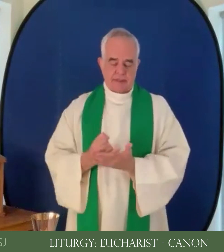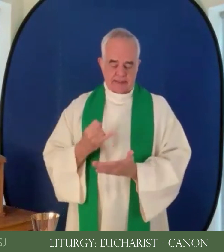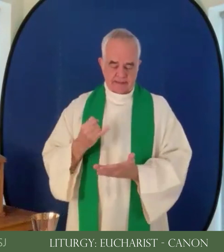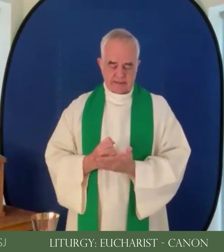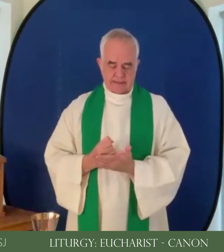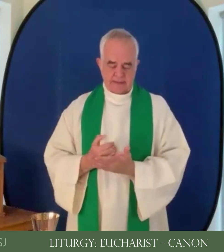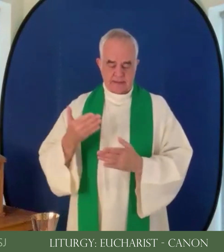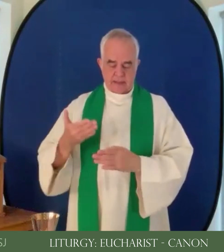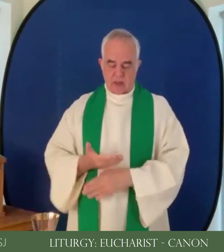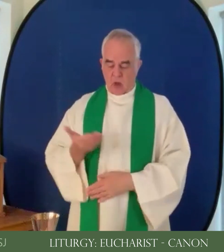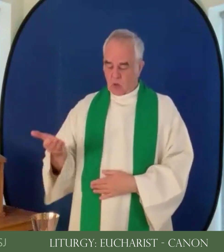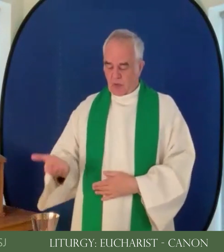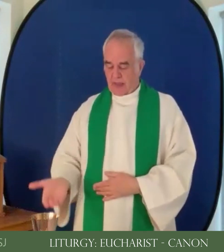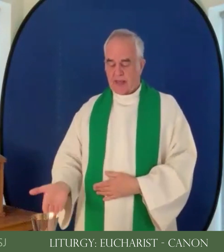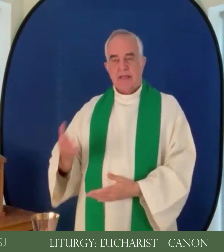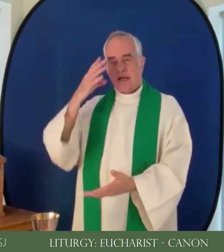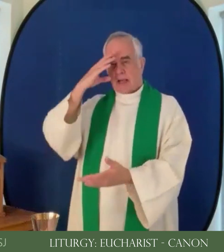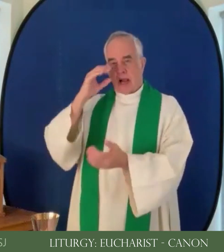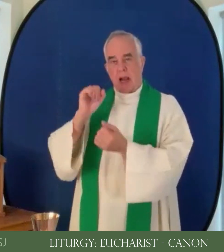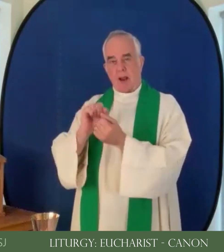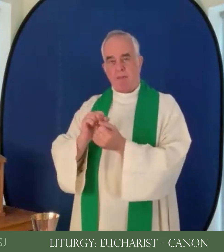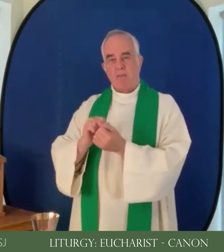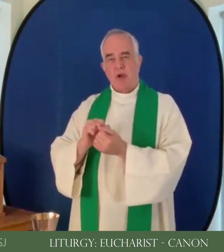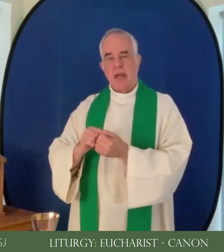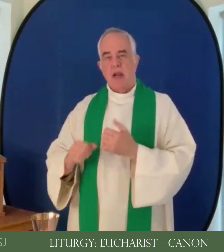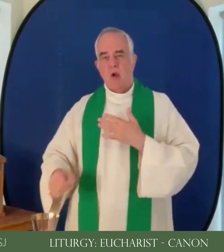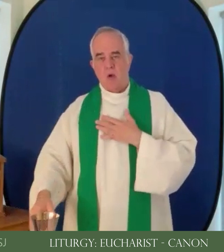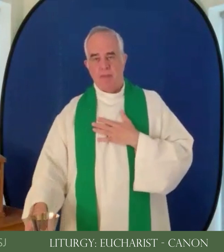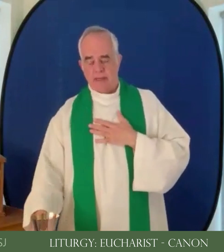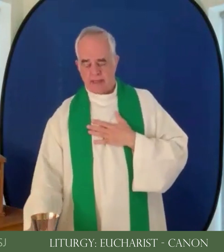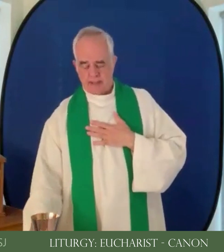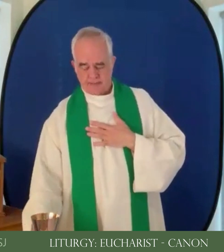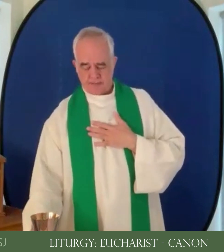sins. With this memory of me.